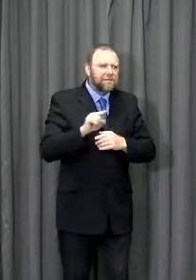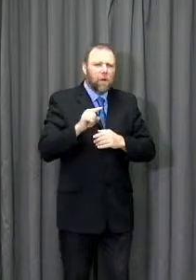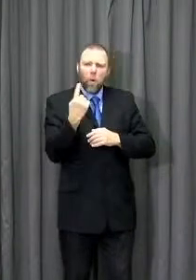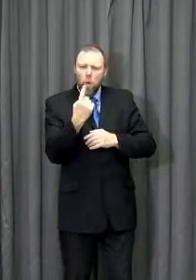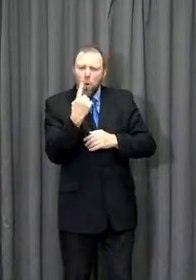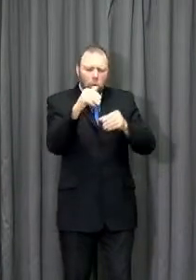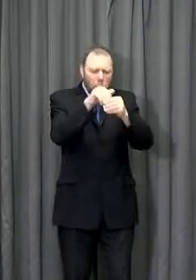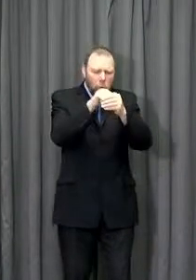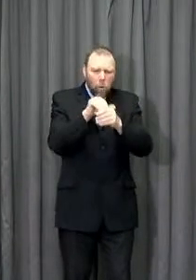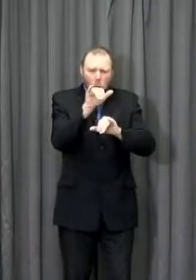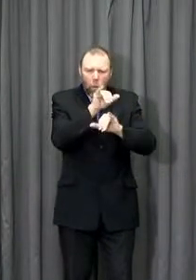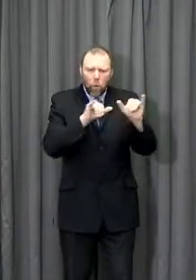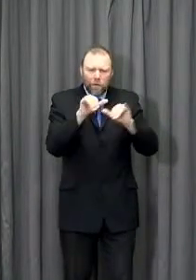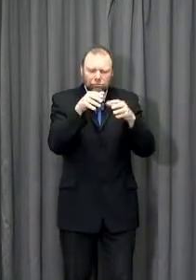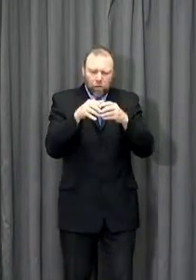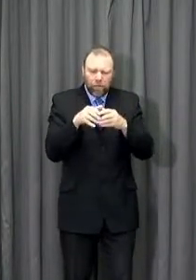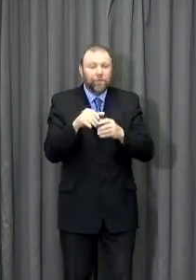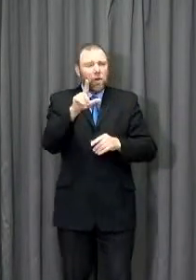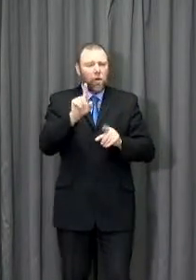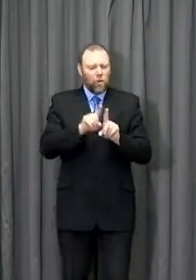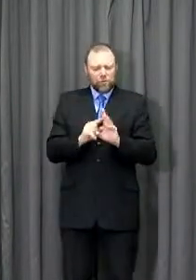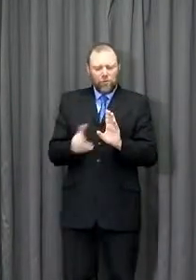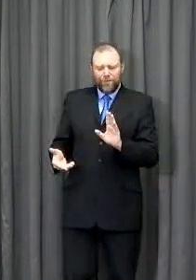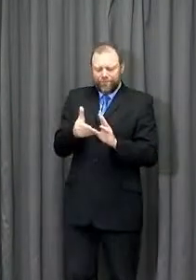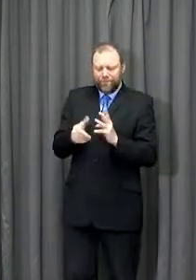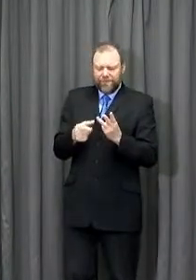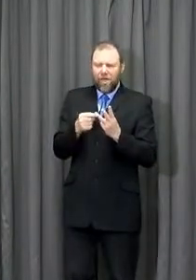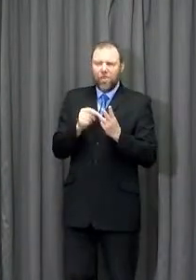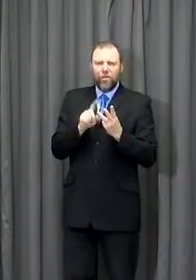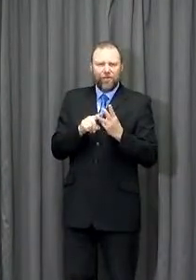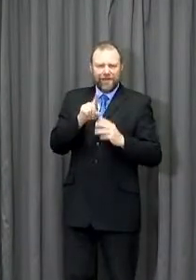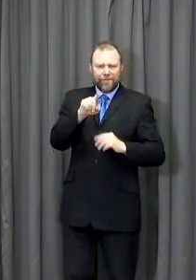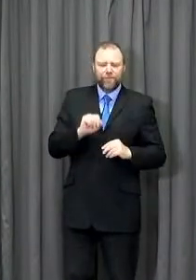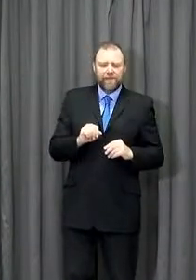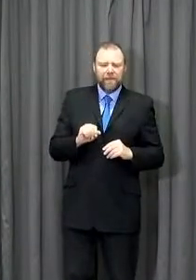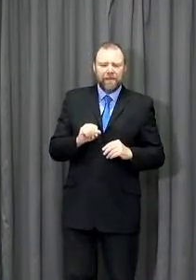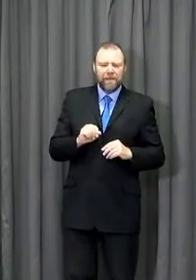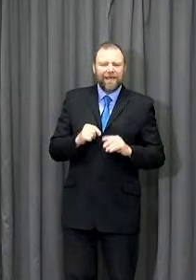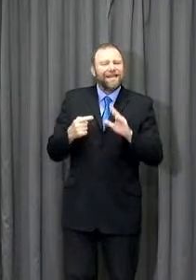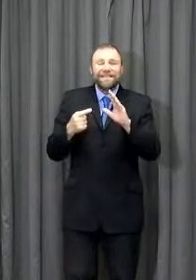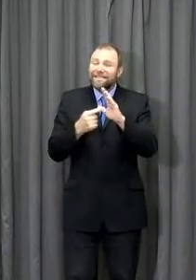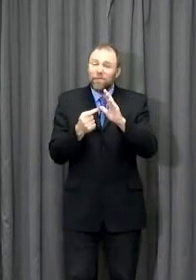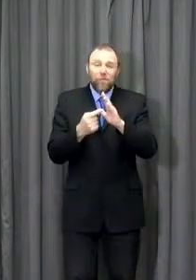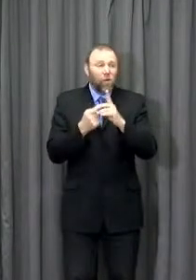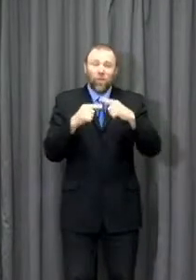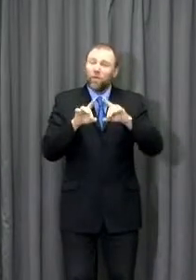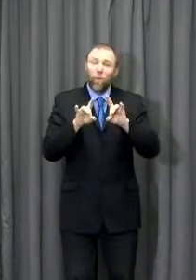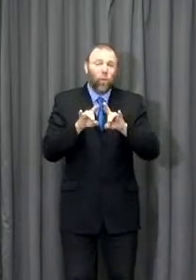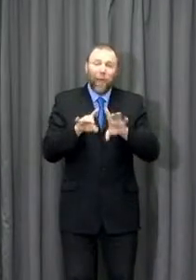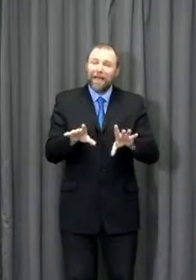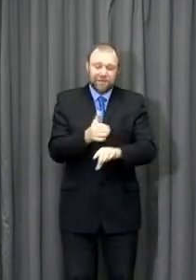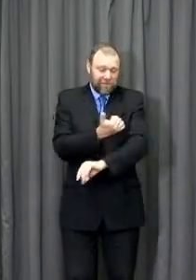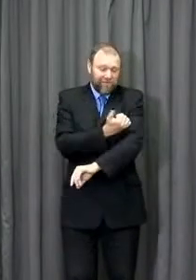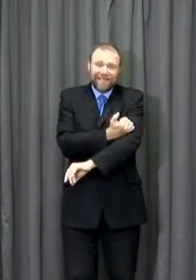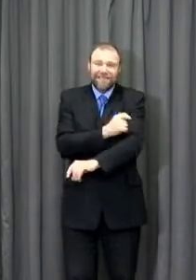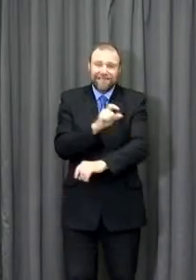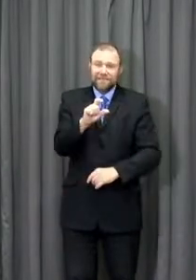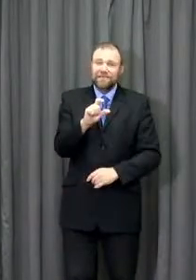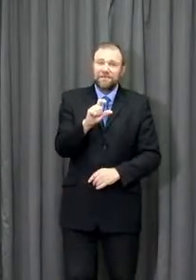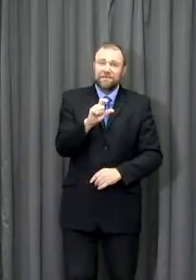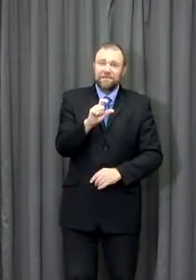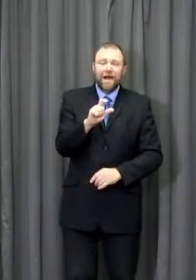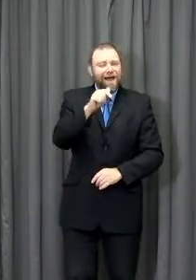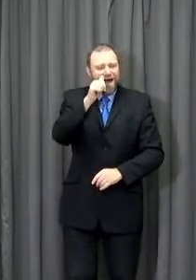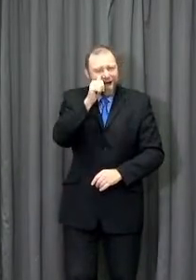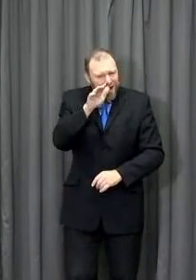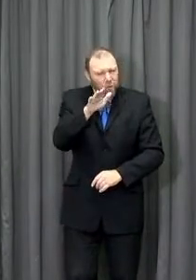as well. And the third thing, actually, I would say is that it's really important that we don't waste this precious commodity, the vaccine that we have. You know, and there are instances